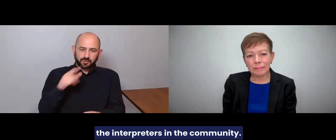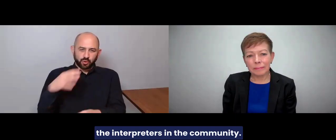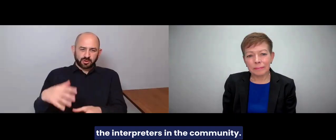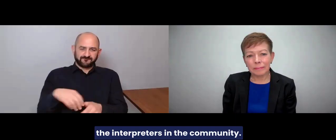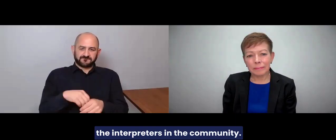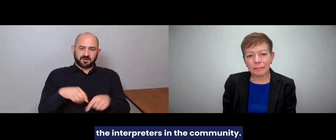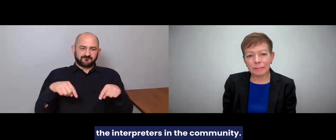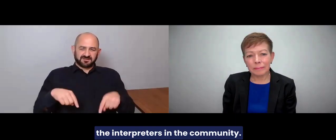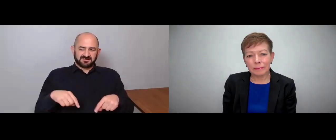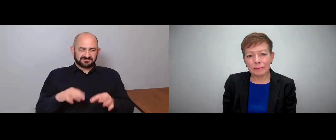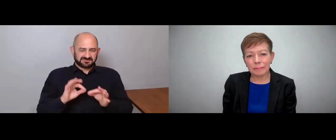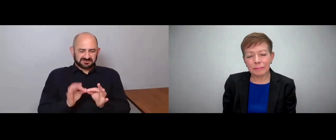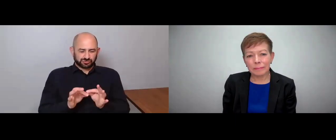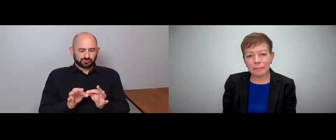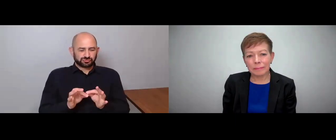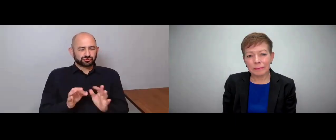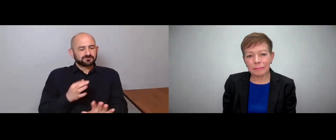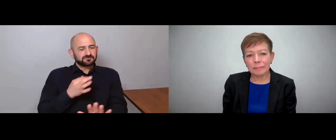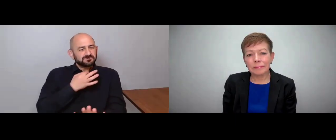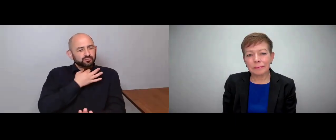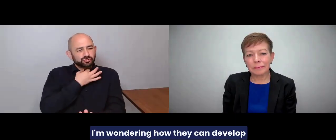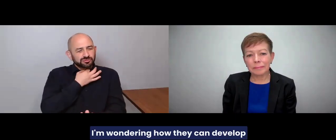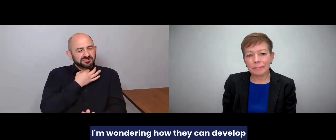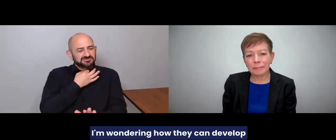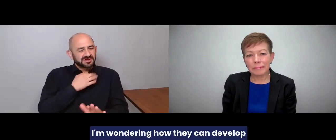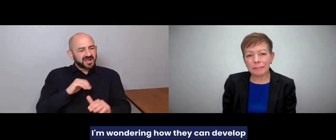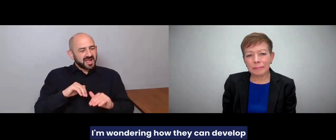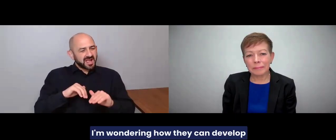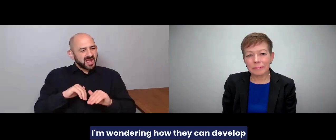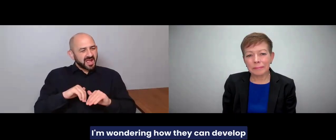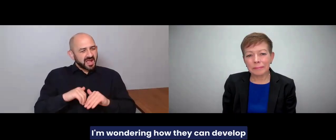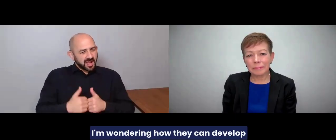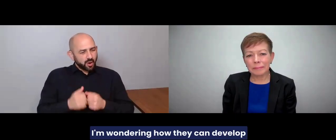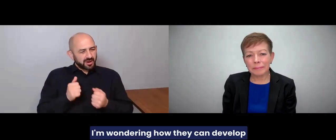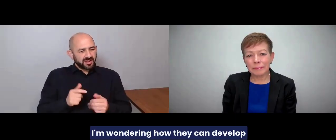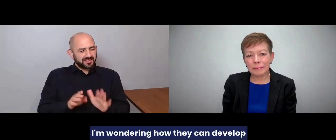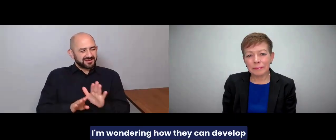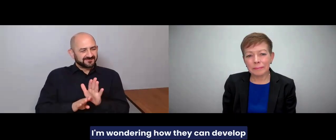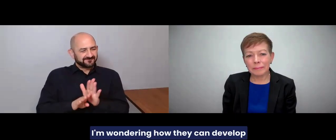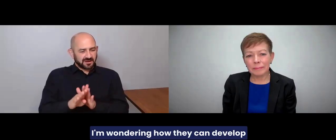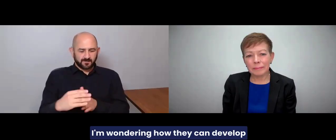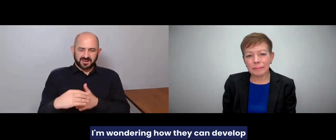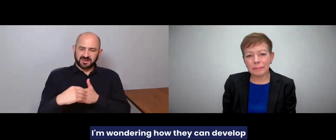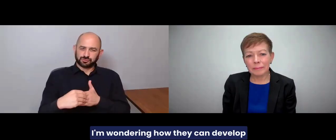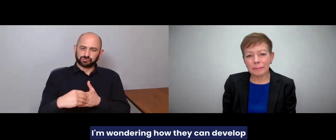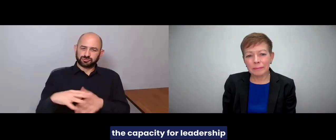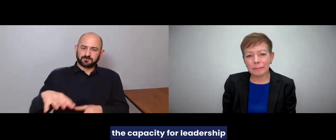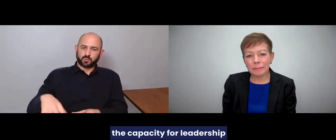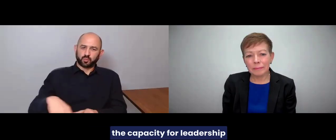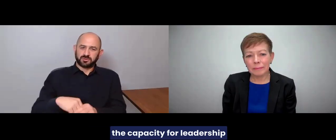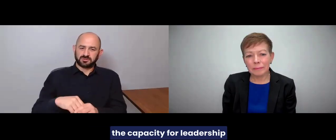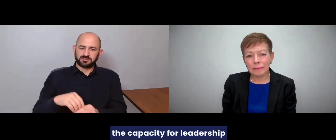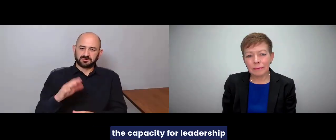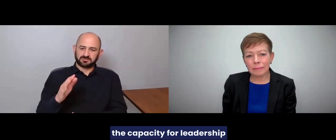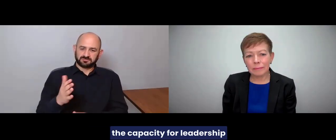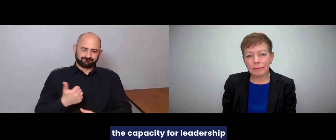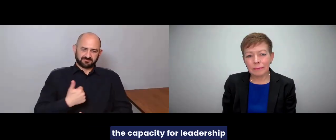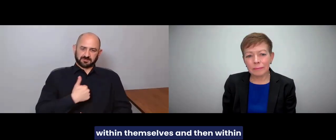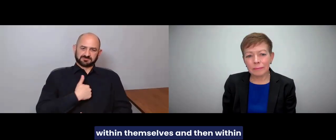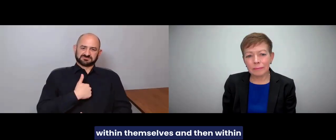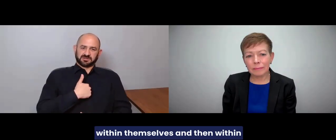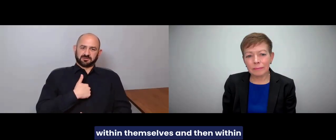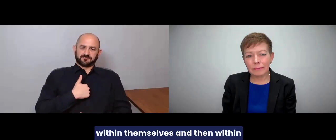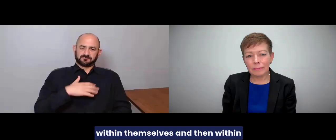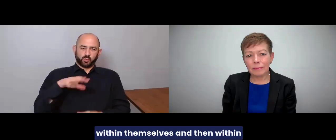the interpreters in the community. I'm wondering how they can develop the capacity for